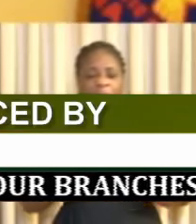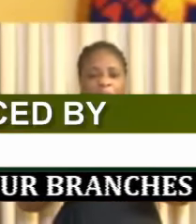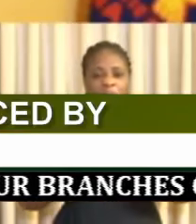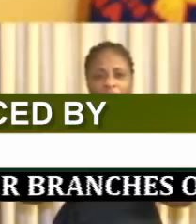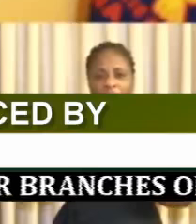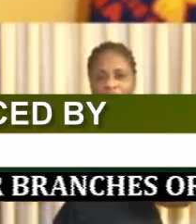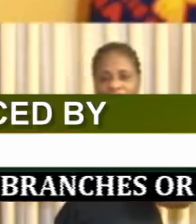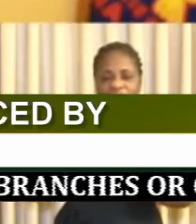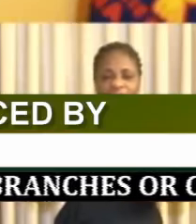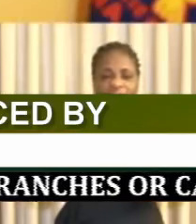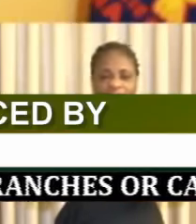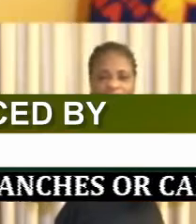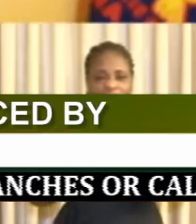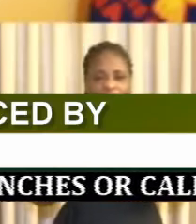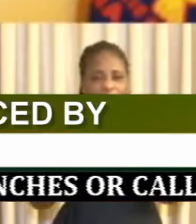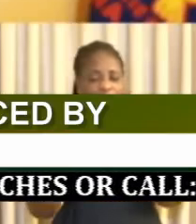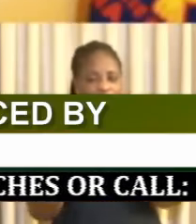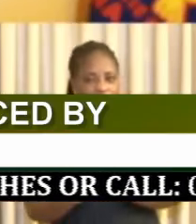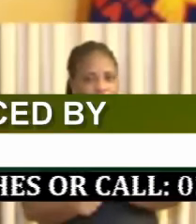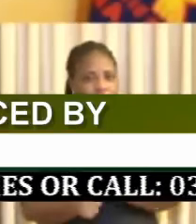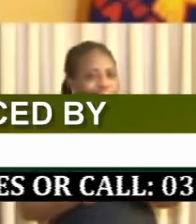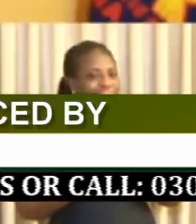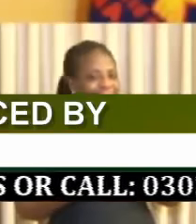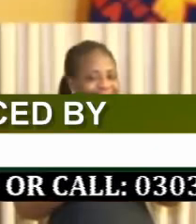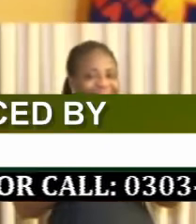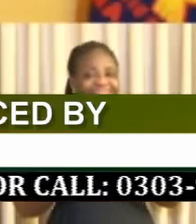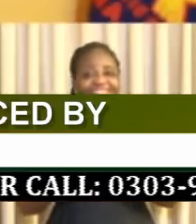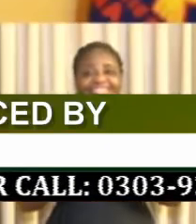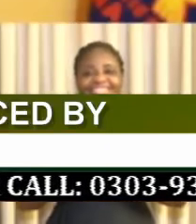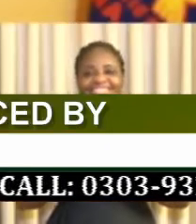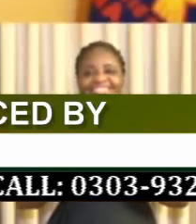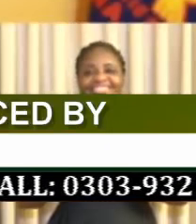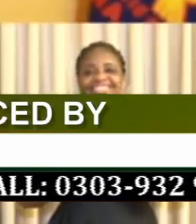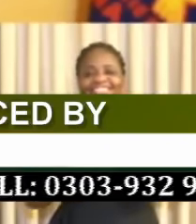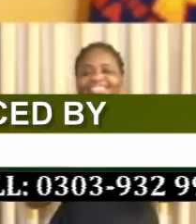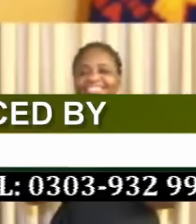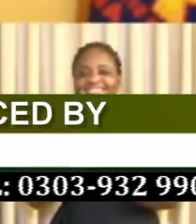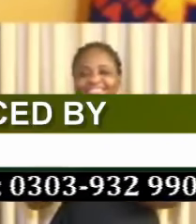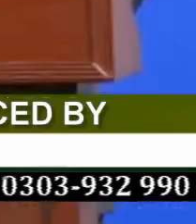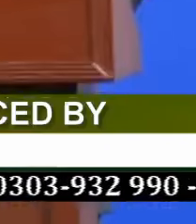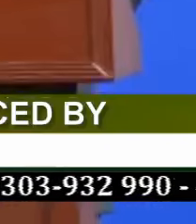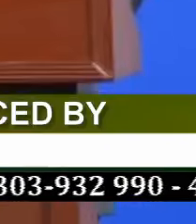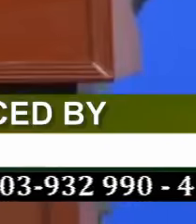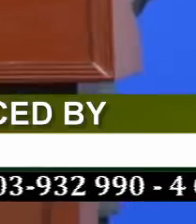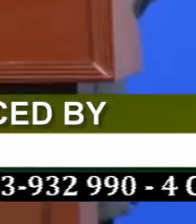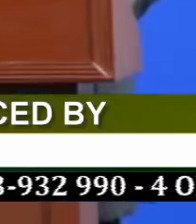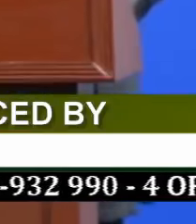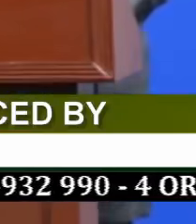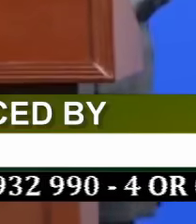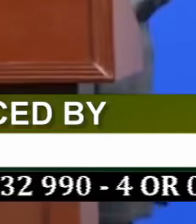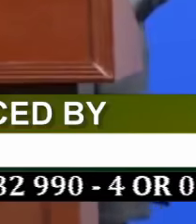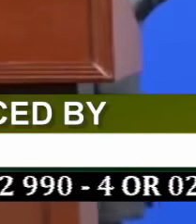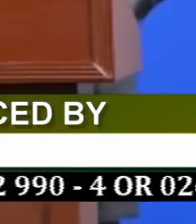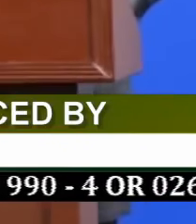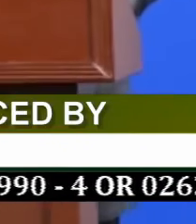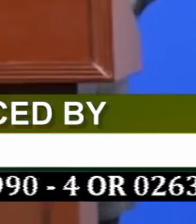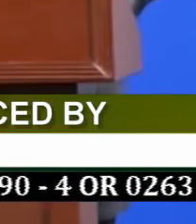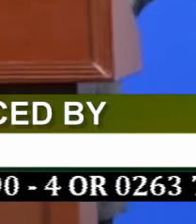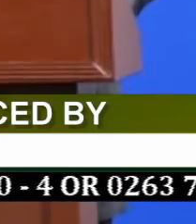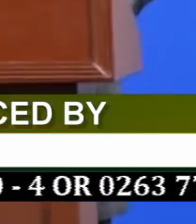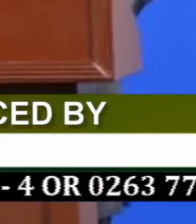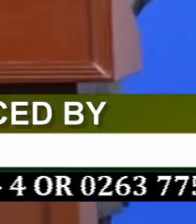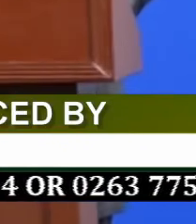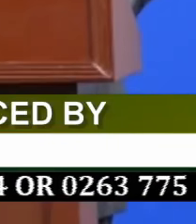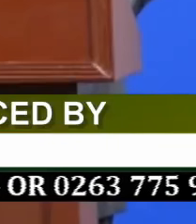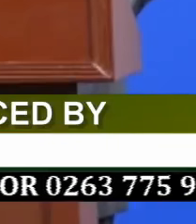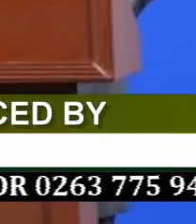commission abato asiye no o metume nya akwanya na o ma ye voters register fofor no nti he no odi djuma etise yi na sansem wo yi a